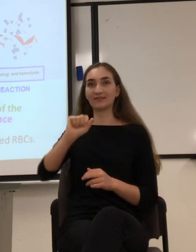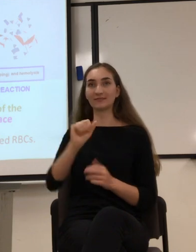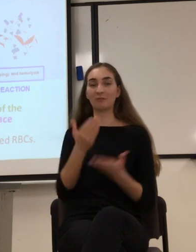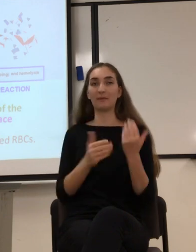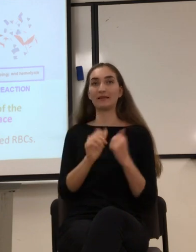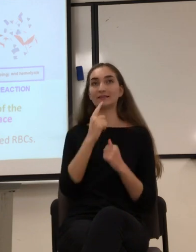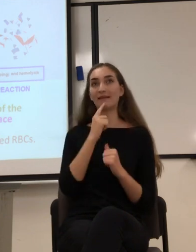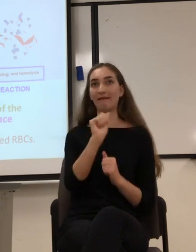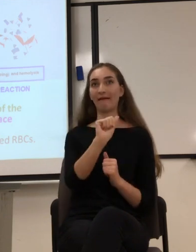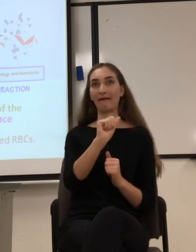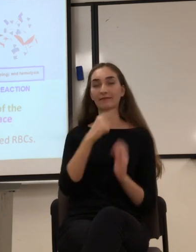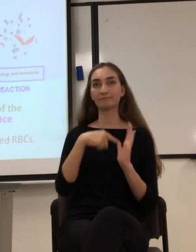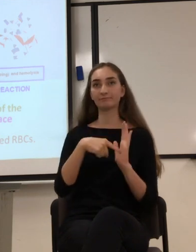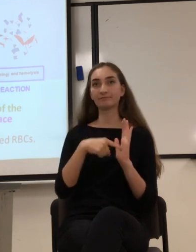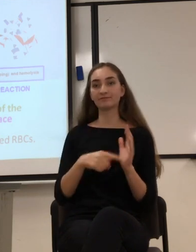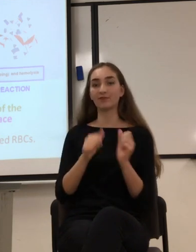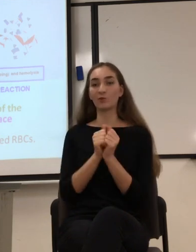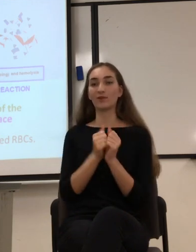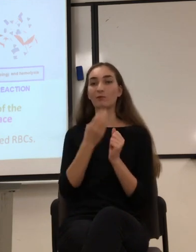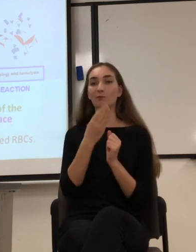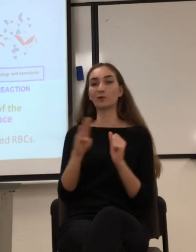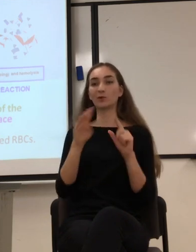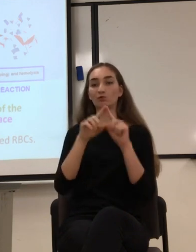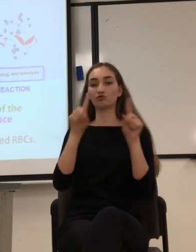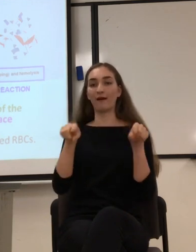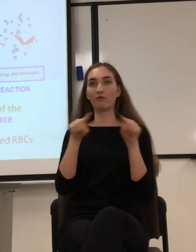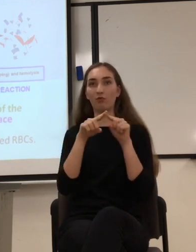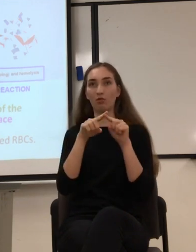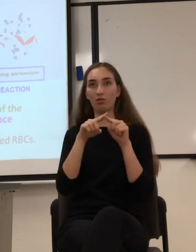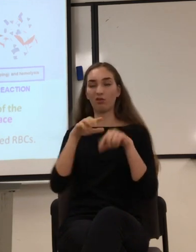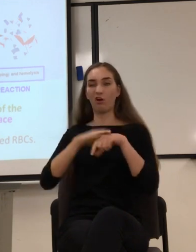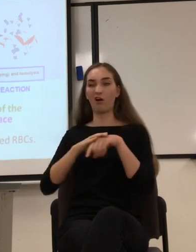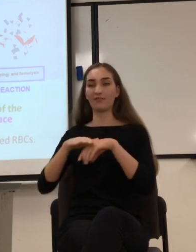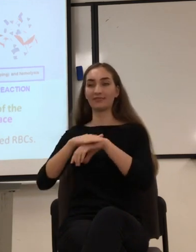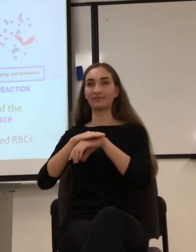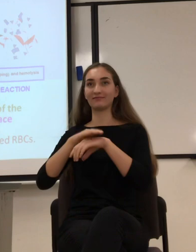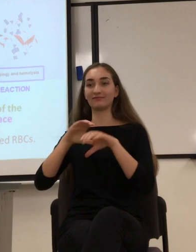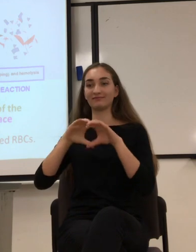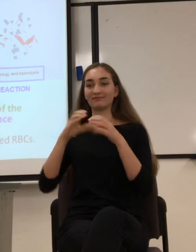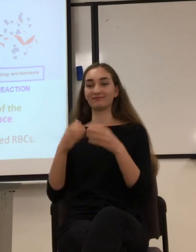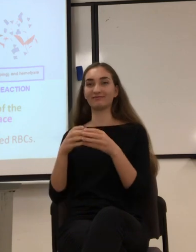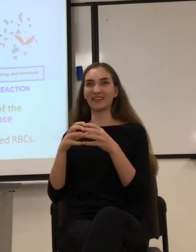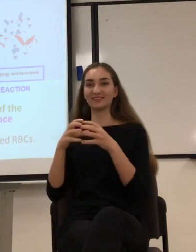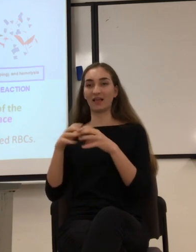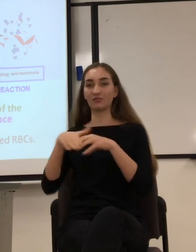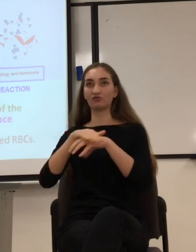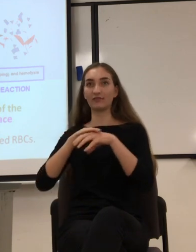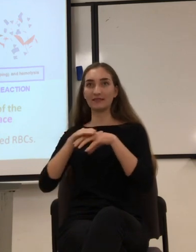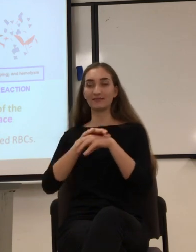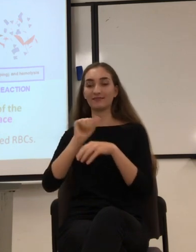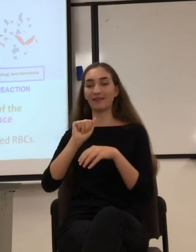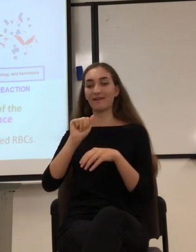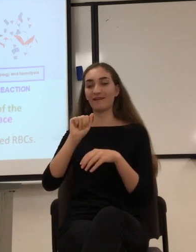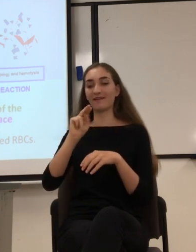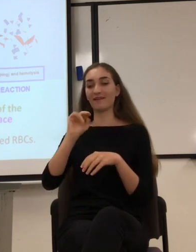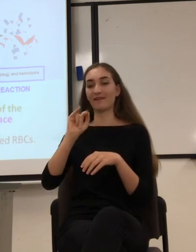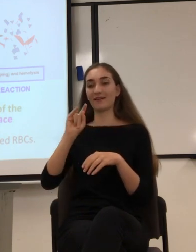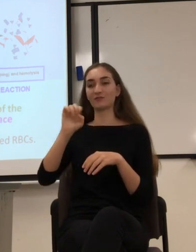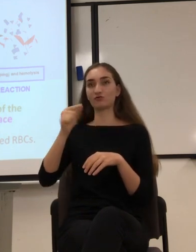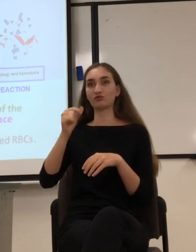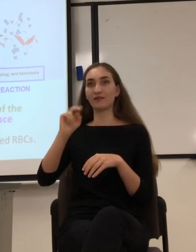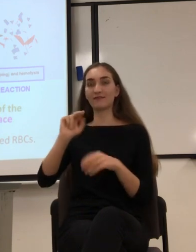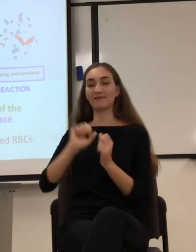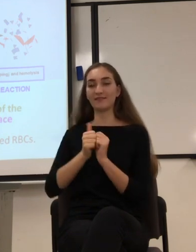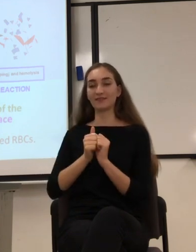example, with these little blue triangles on the cell surface. And those antigens are like how your immune system identifies